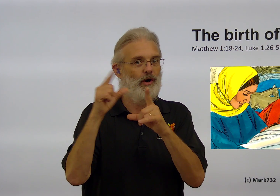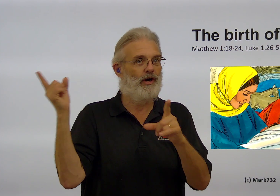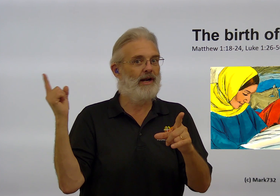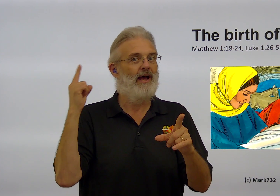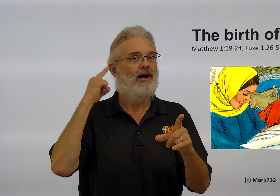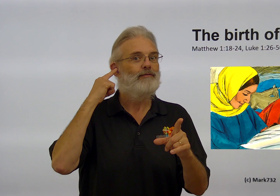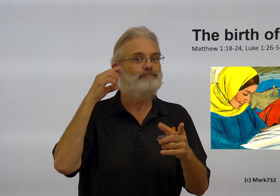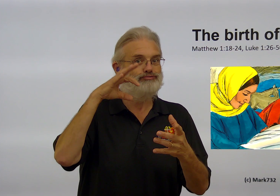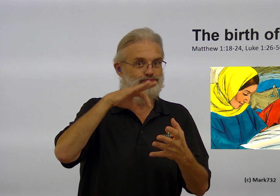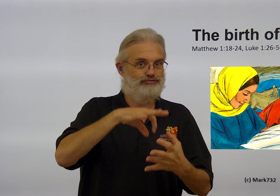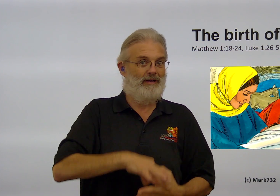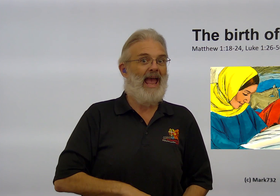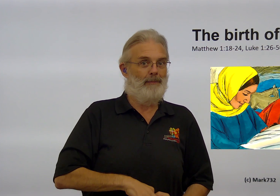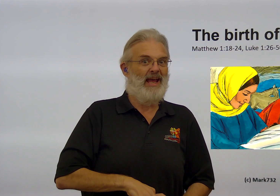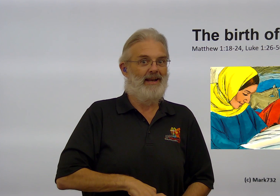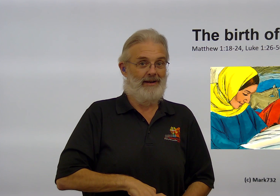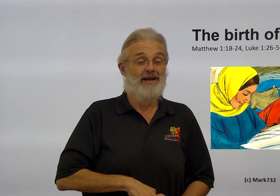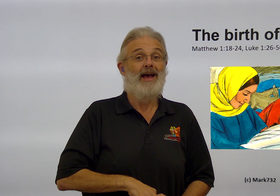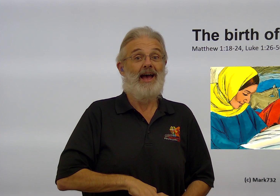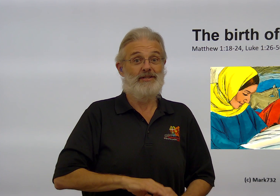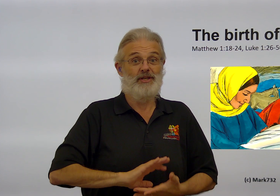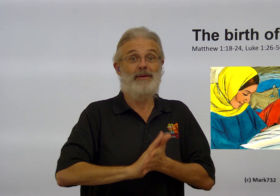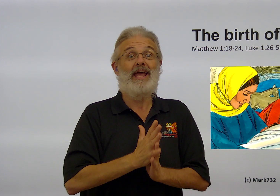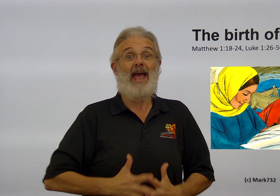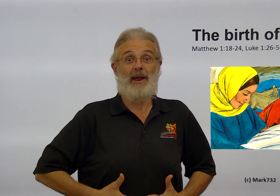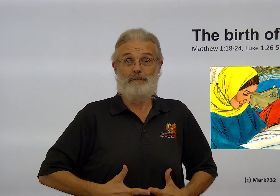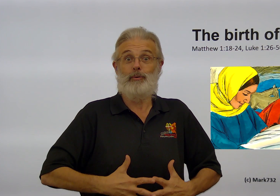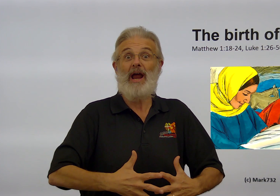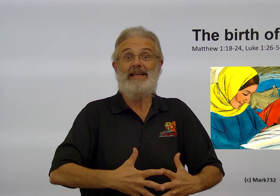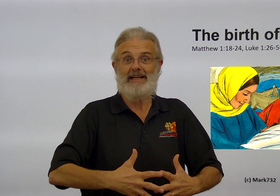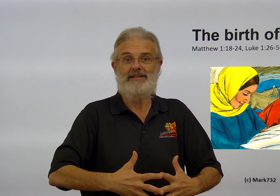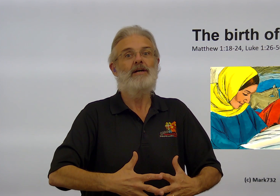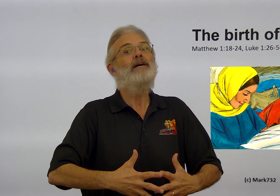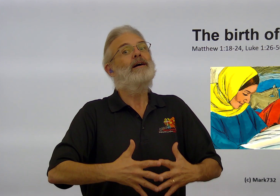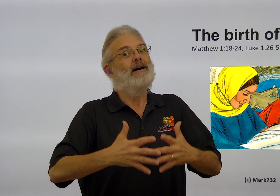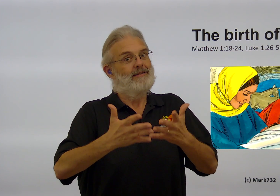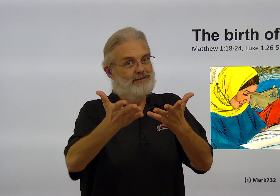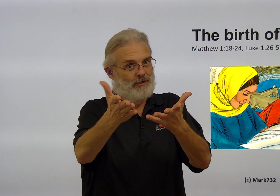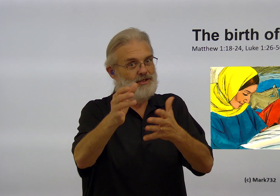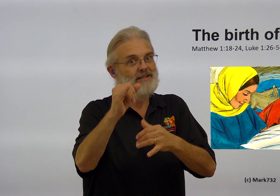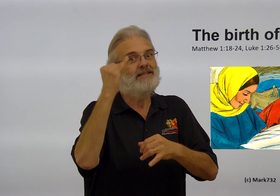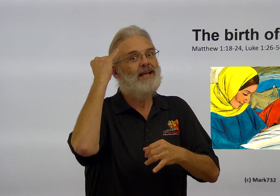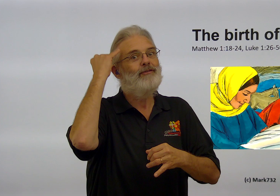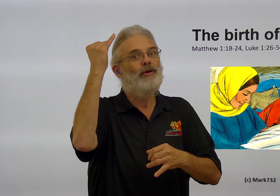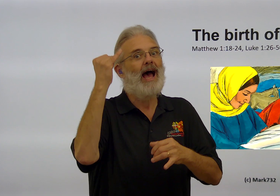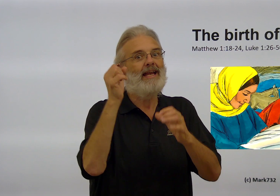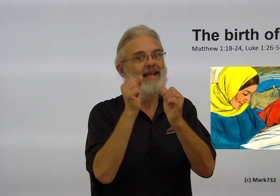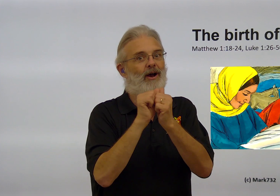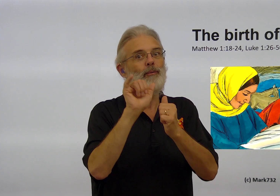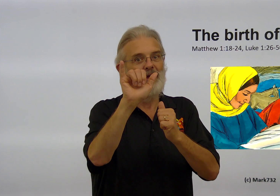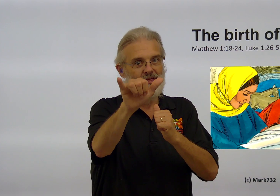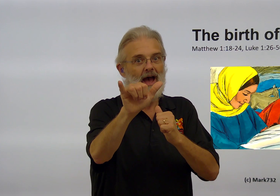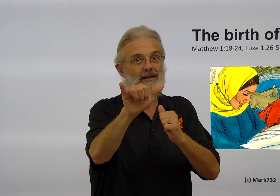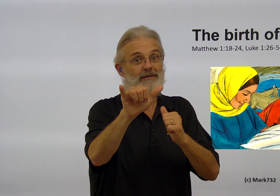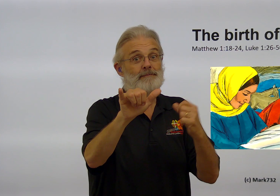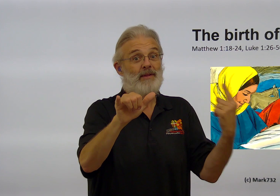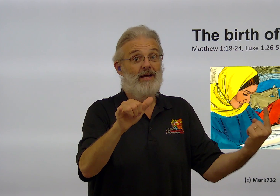word came in and she became pregnant. So just to give you an idea with that.